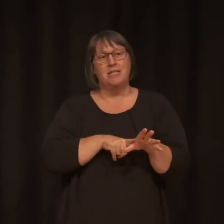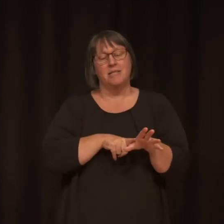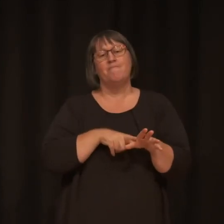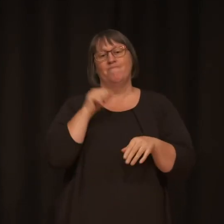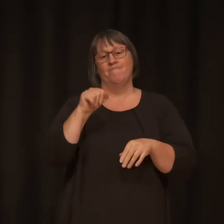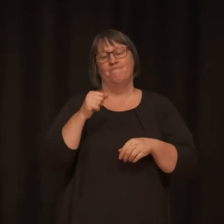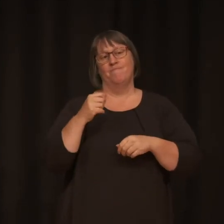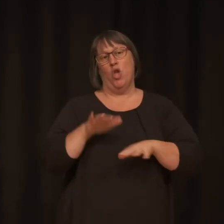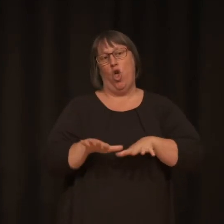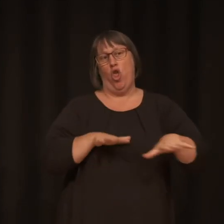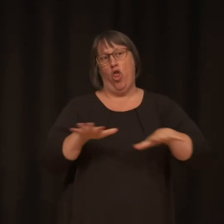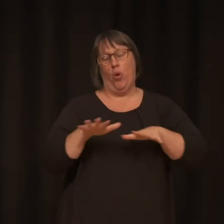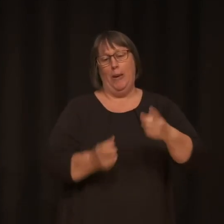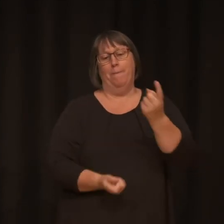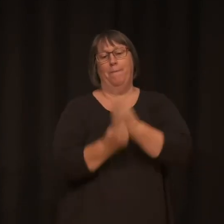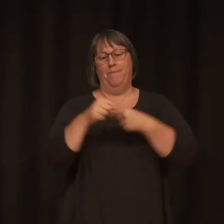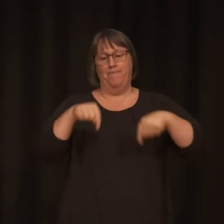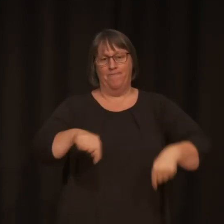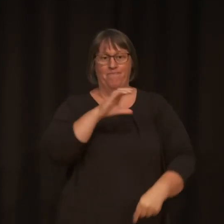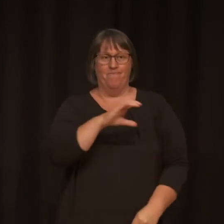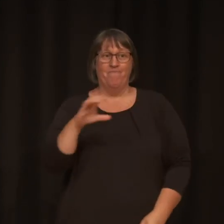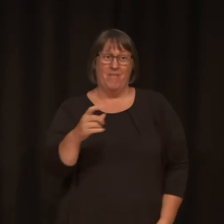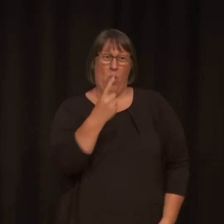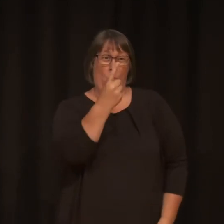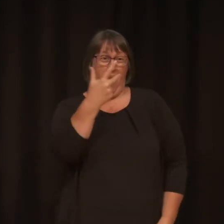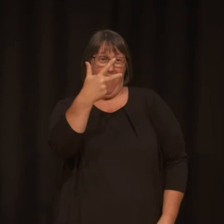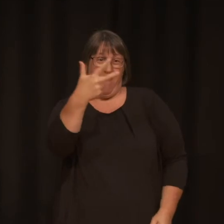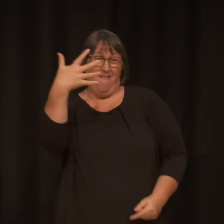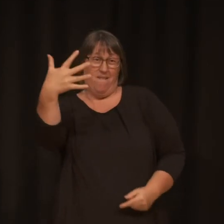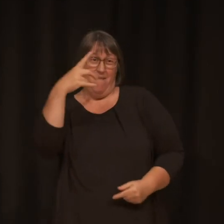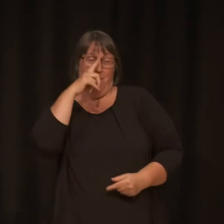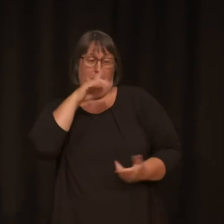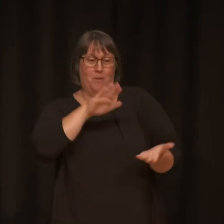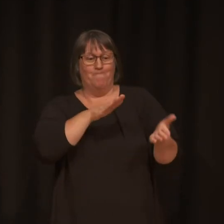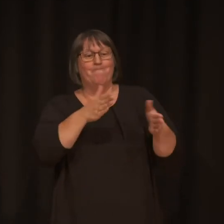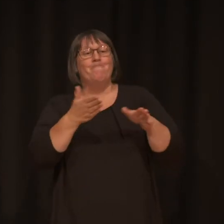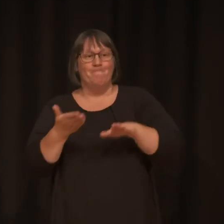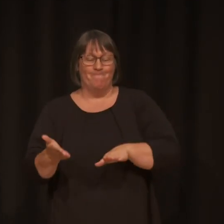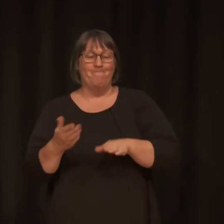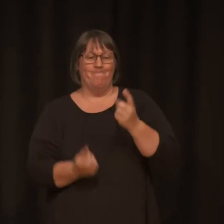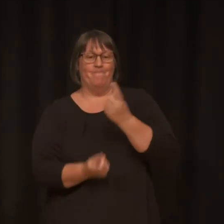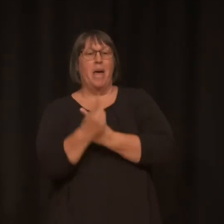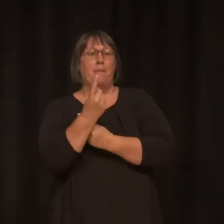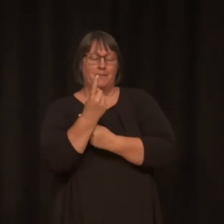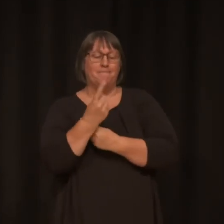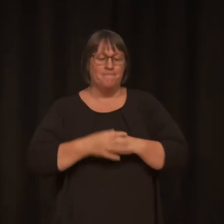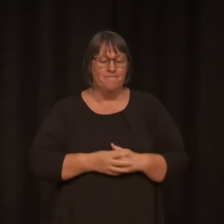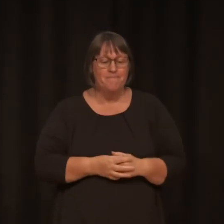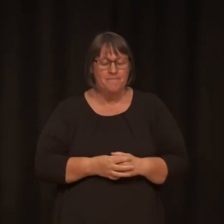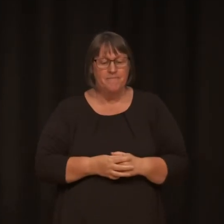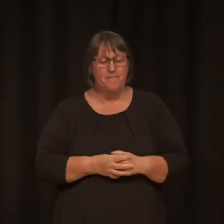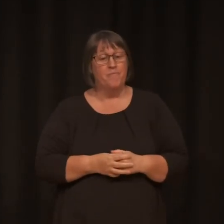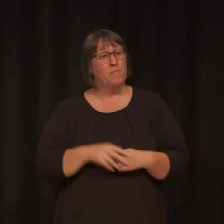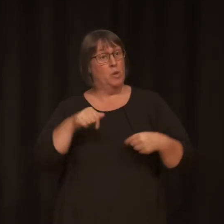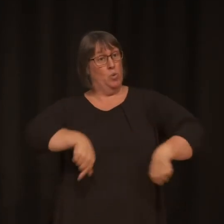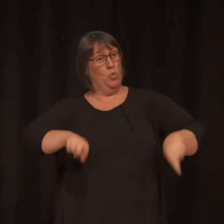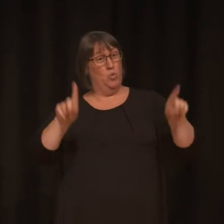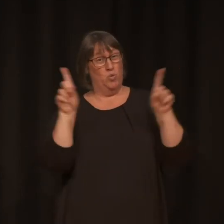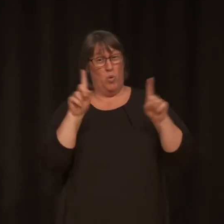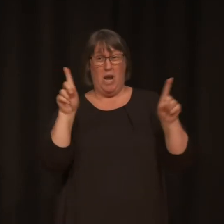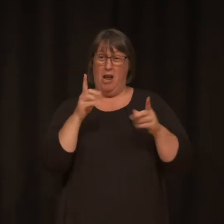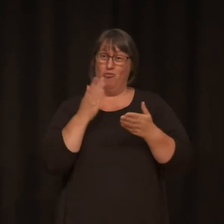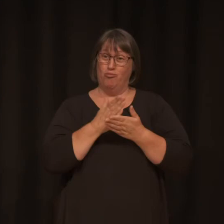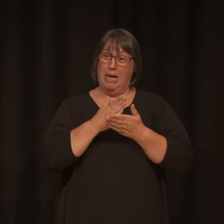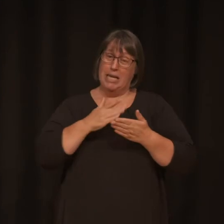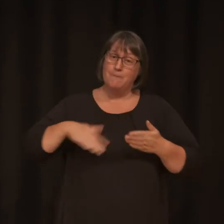earthquake. 185 people lost their lives as a result of the disaster. Today is a chance for all of